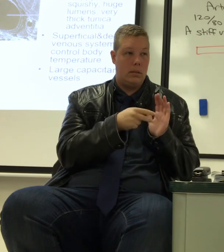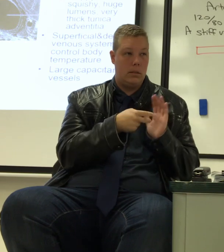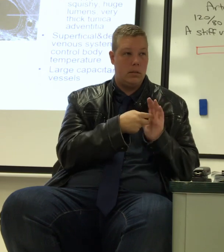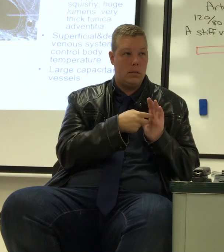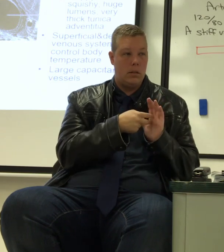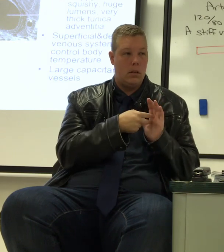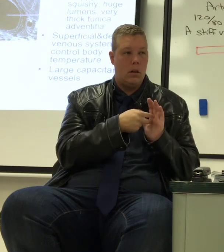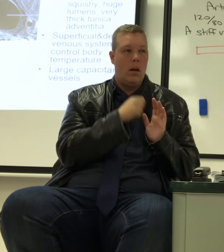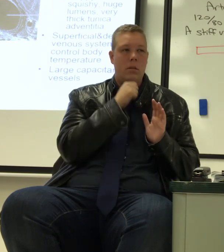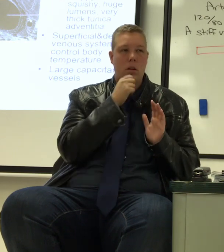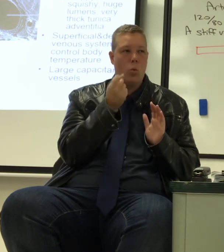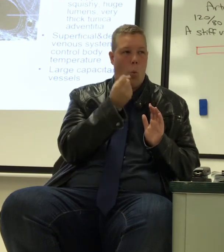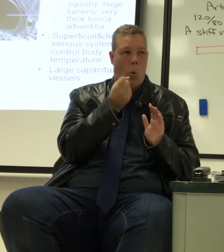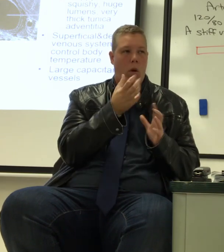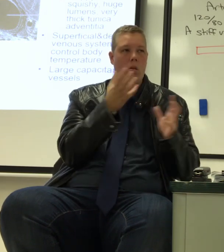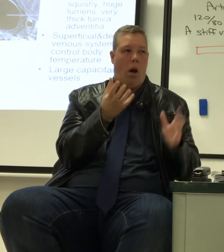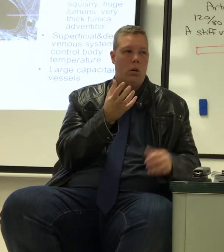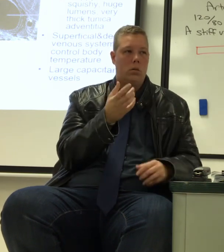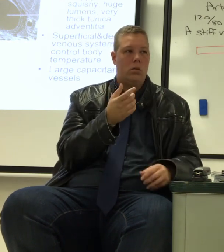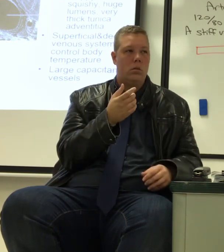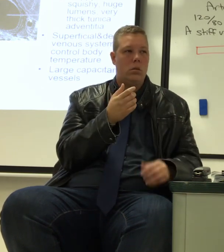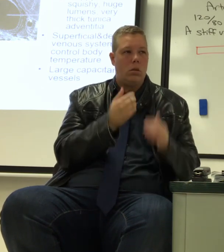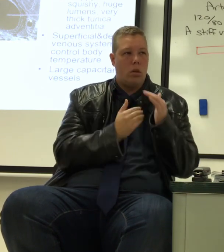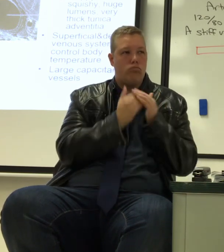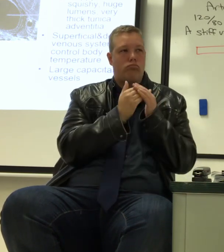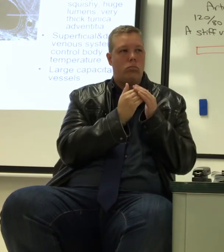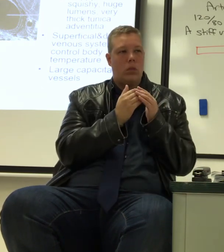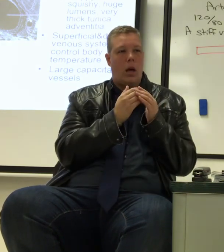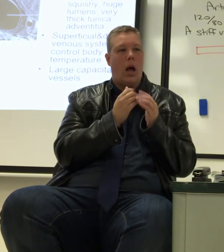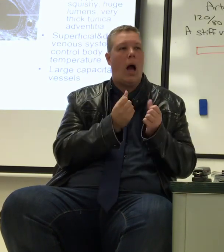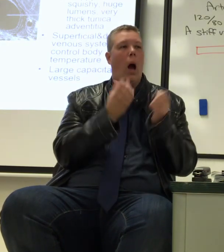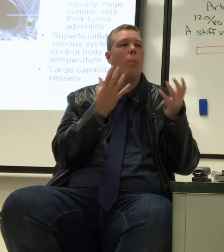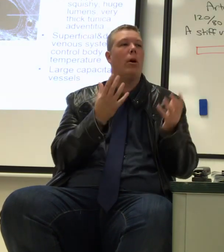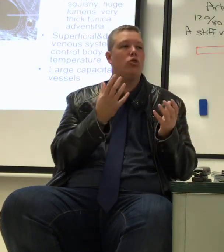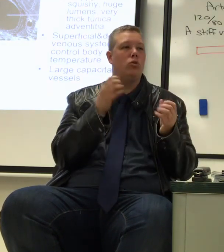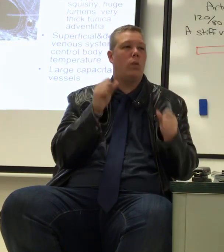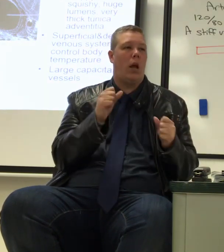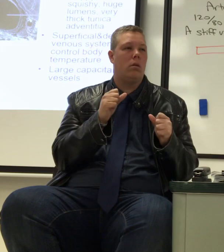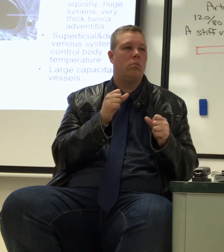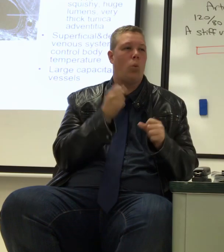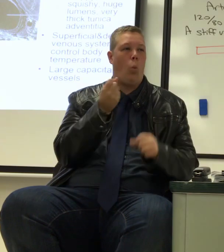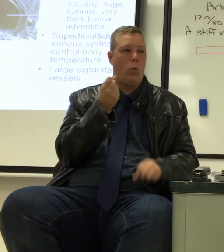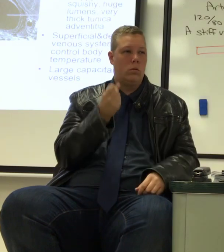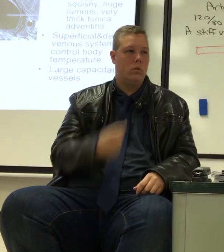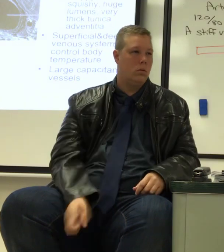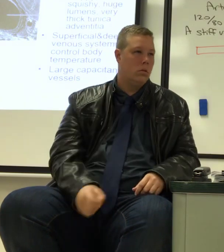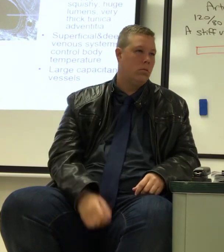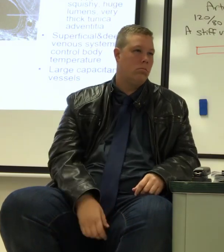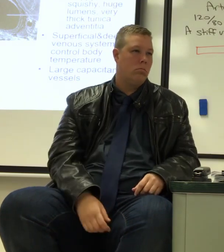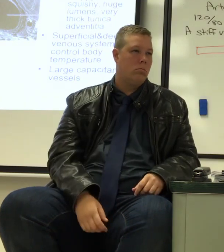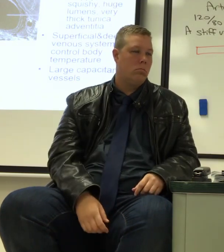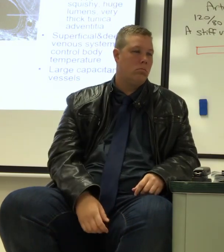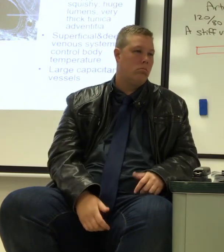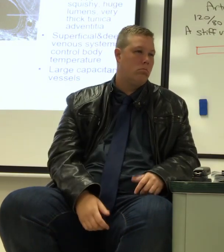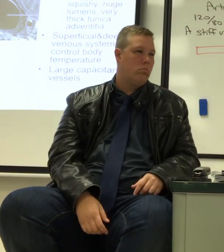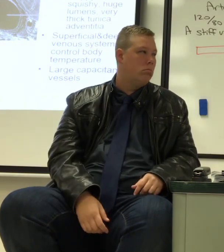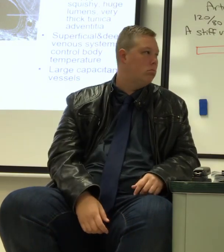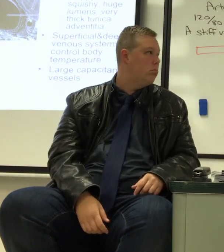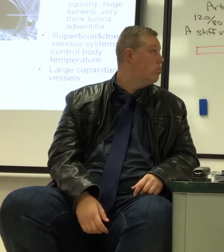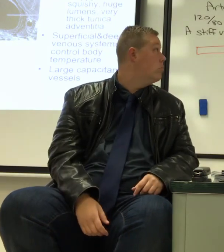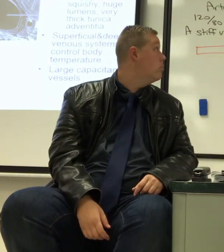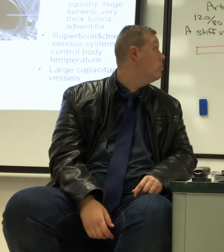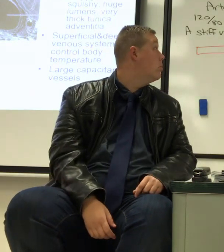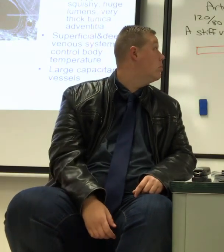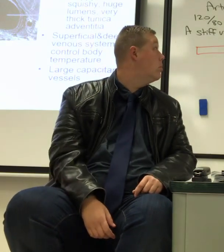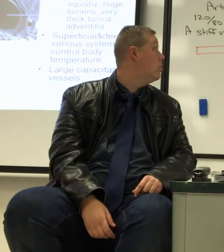doesn't hold a lot. Capacitance is holding capacity. That's it.